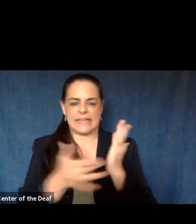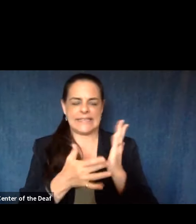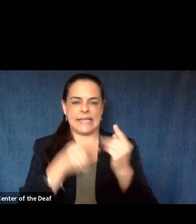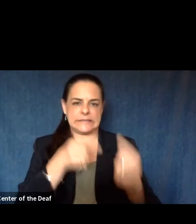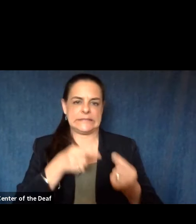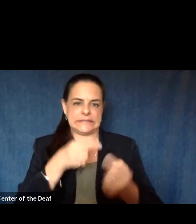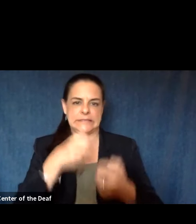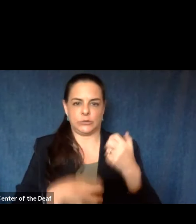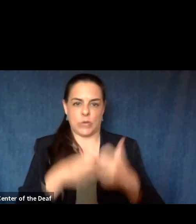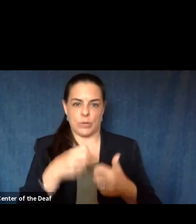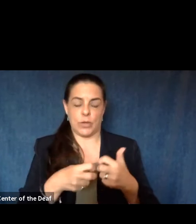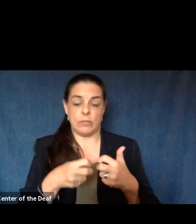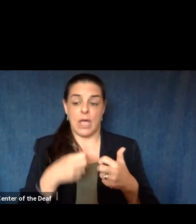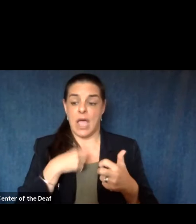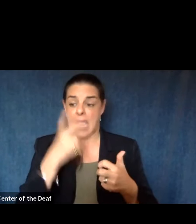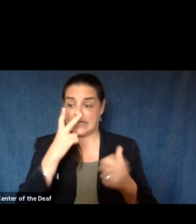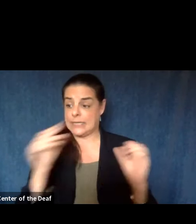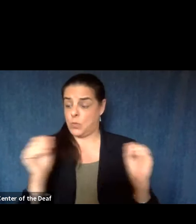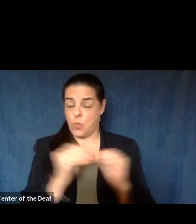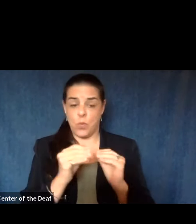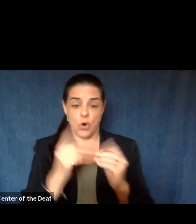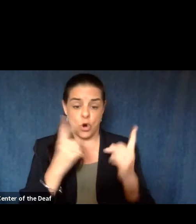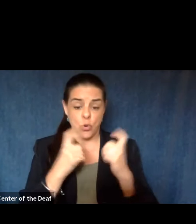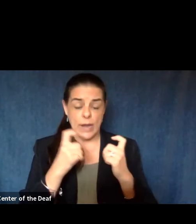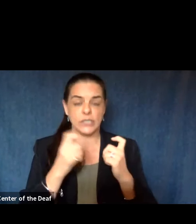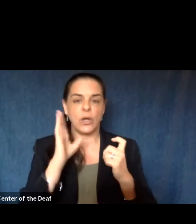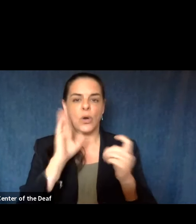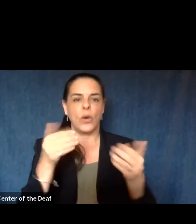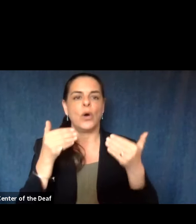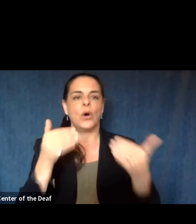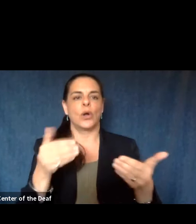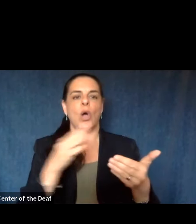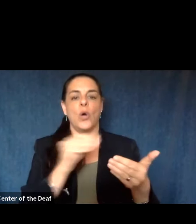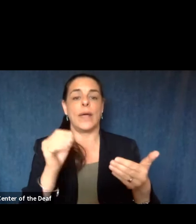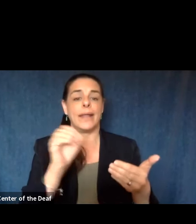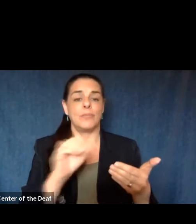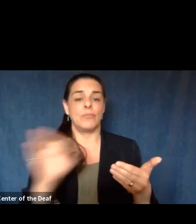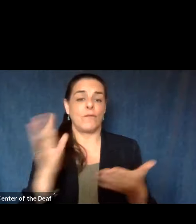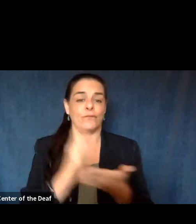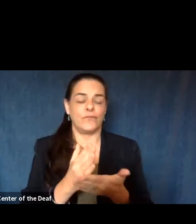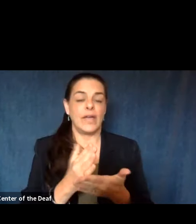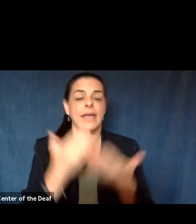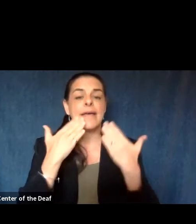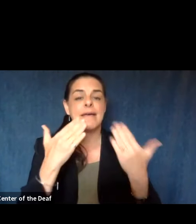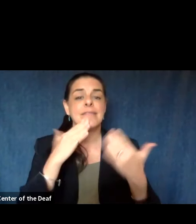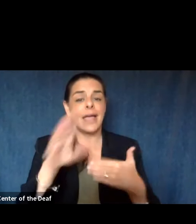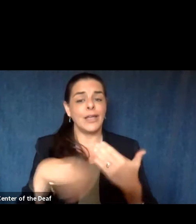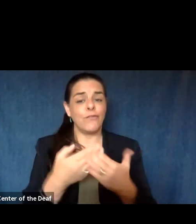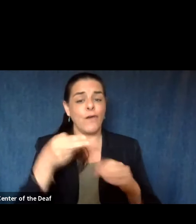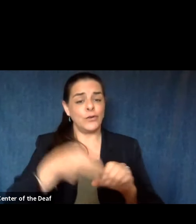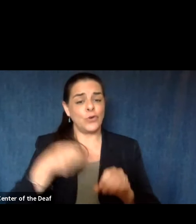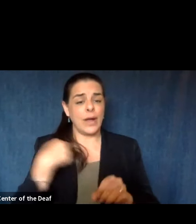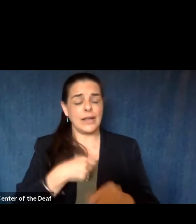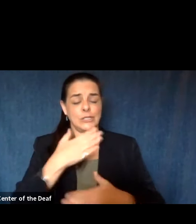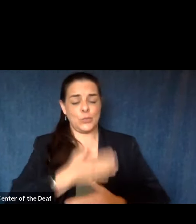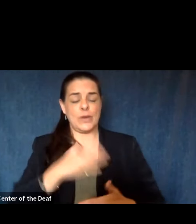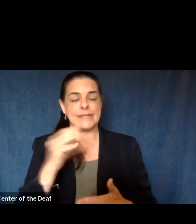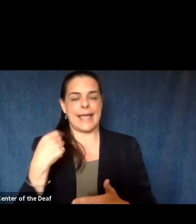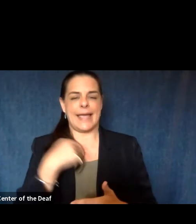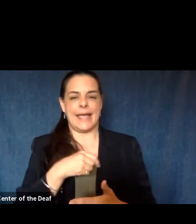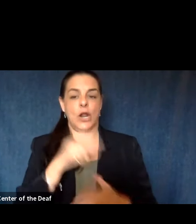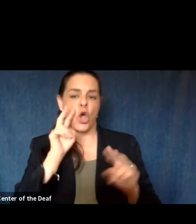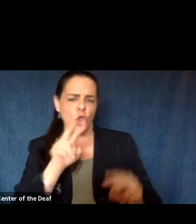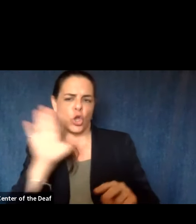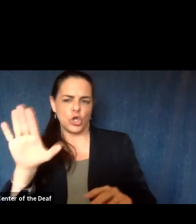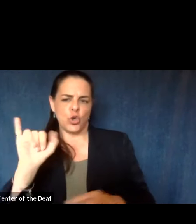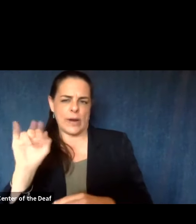today. Since I'm not seeing any further questions in the chat feature, we'll go ahead and log off. Thank you all for joining us. We appreciate it, and be looking in your